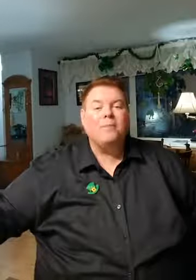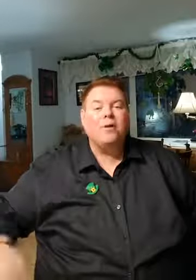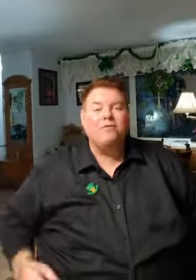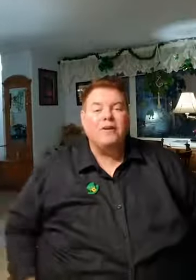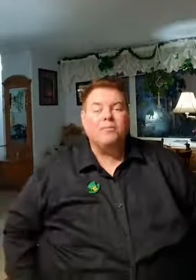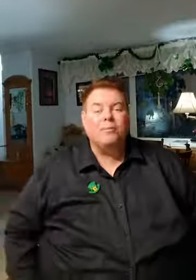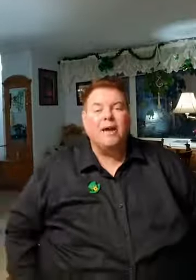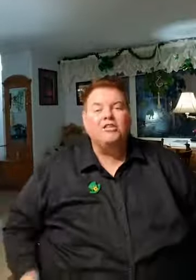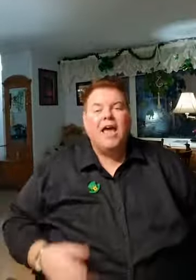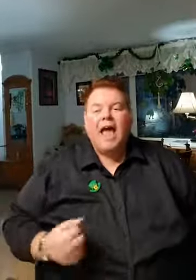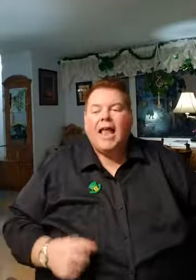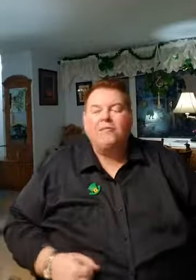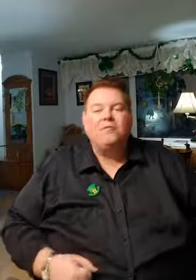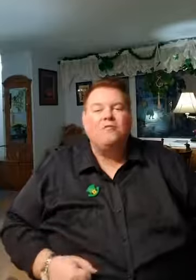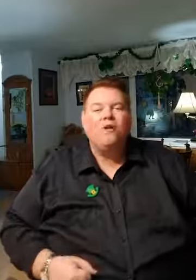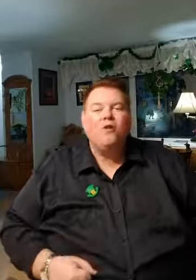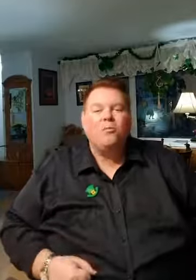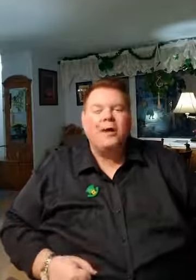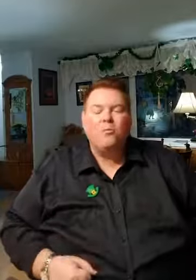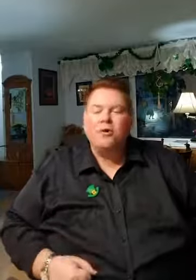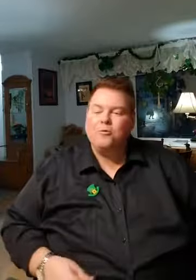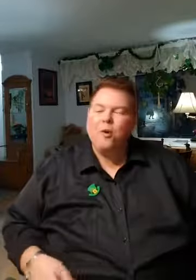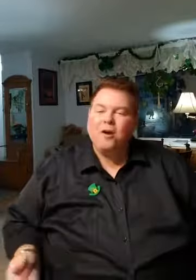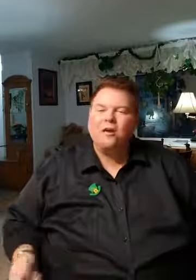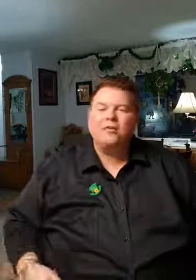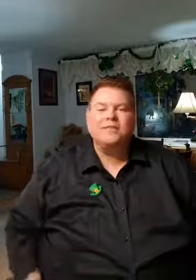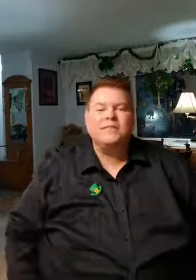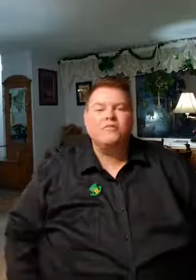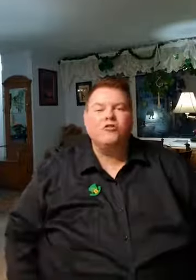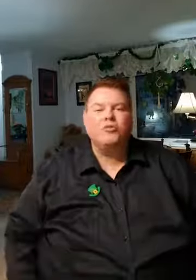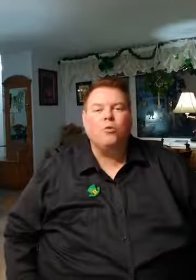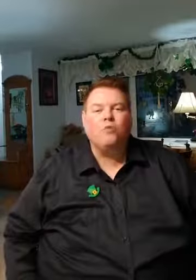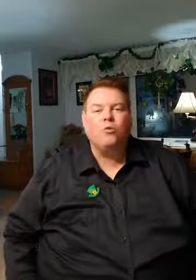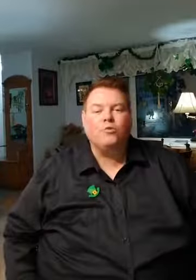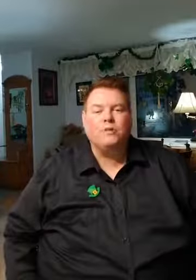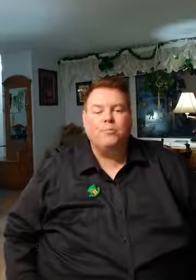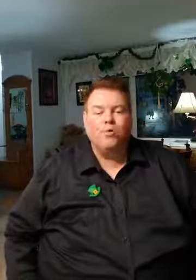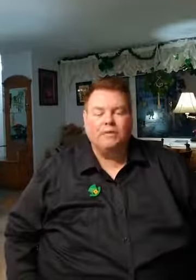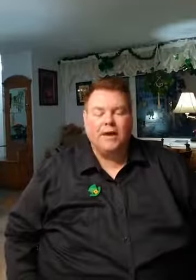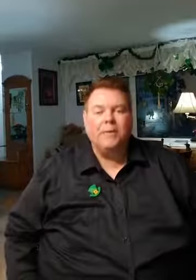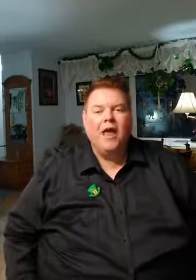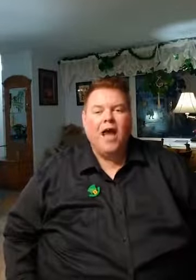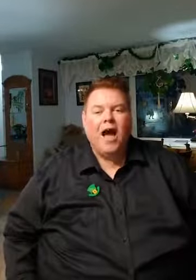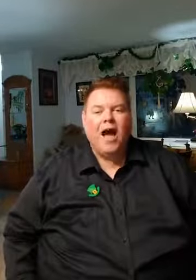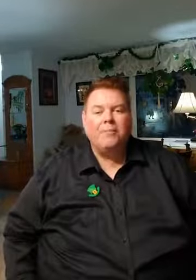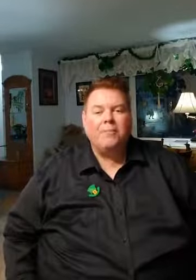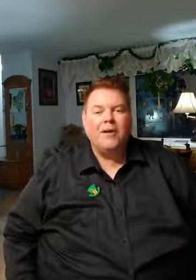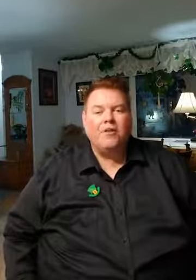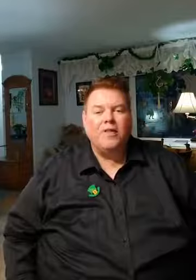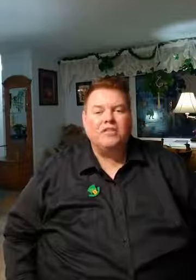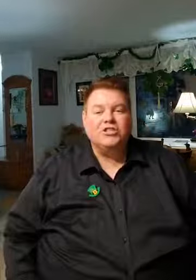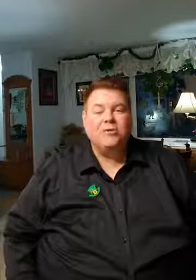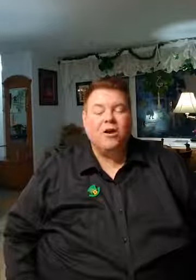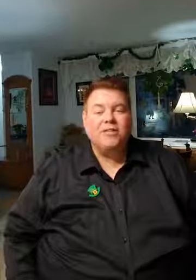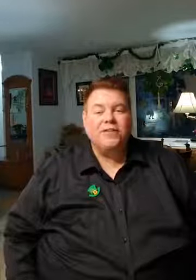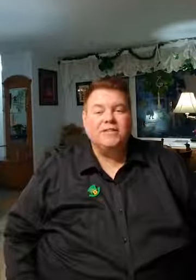our Facebook page. And if you've been following and wonder what on earth is this virtual vocal symposium that Michael is sharing on the Facebook